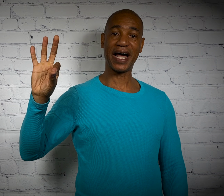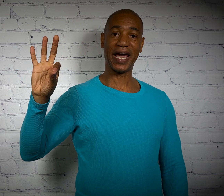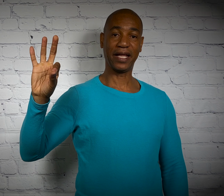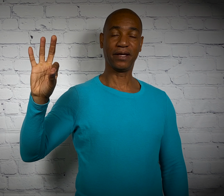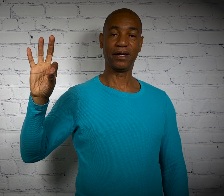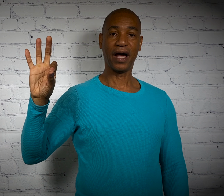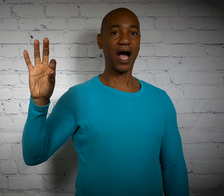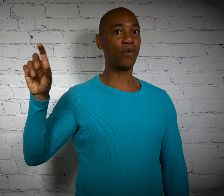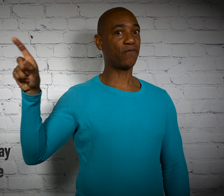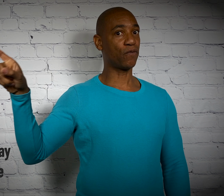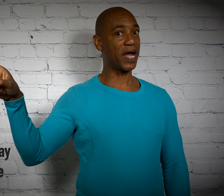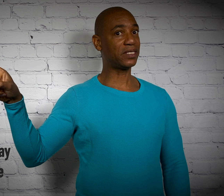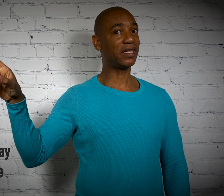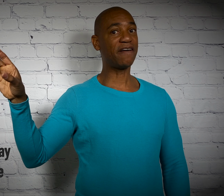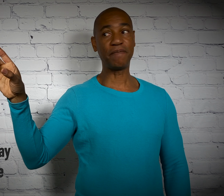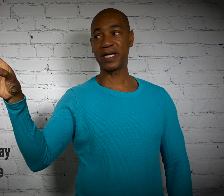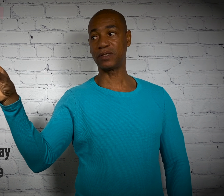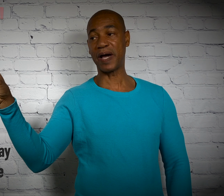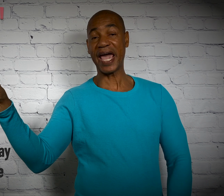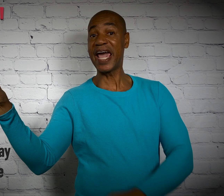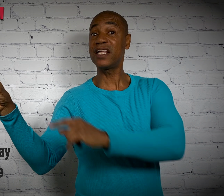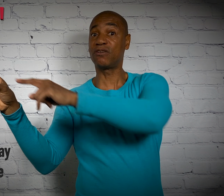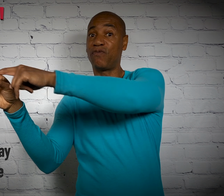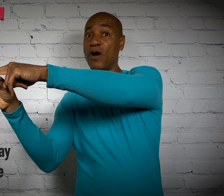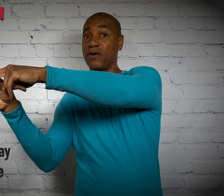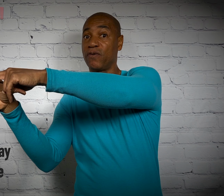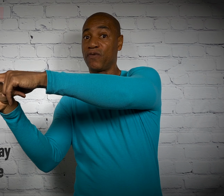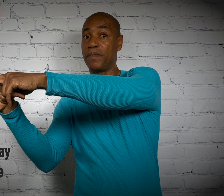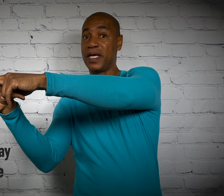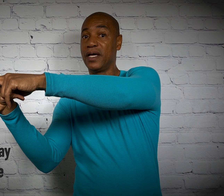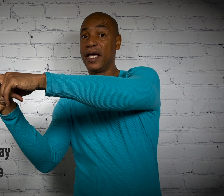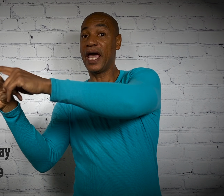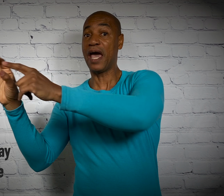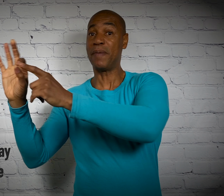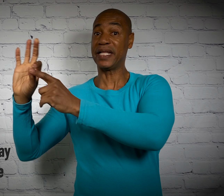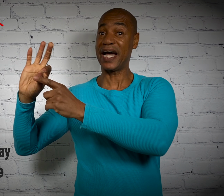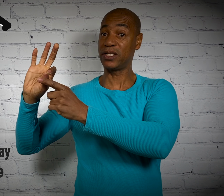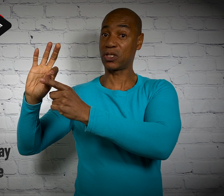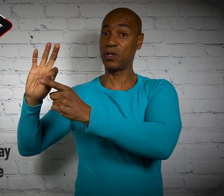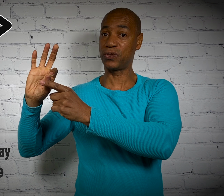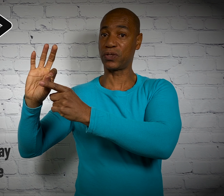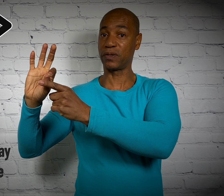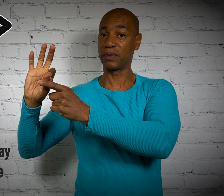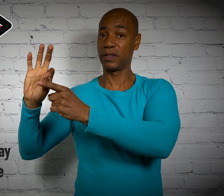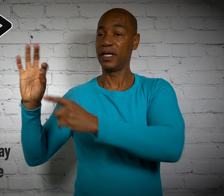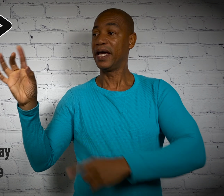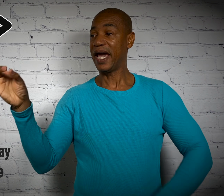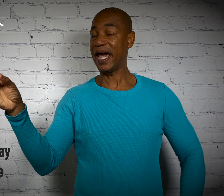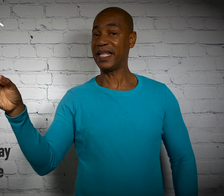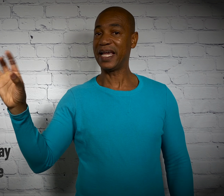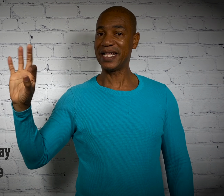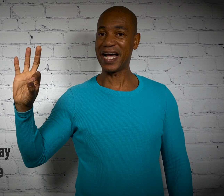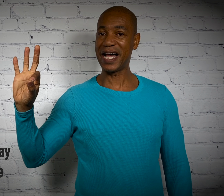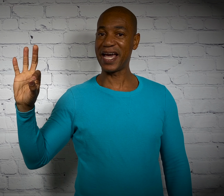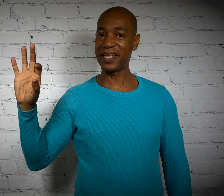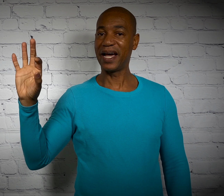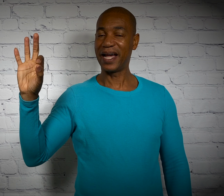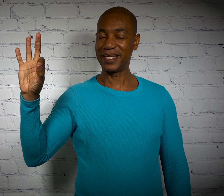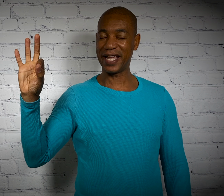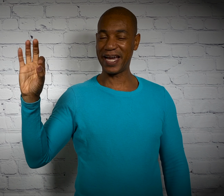89. I went from right to left because my 8 is farther from me and my 9 is closer. 89,